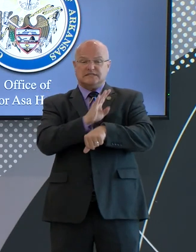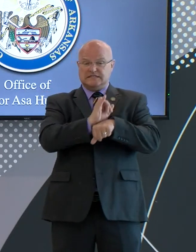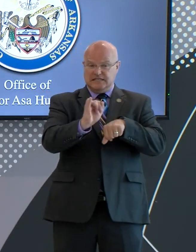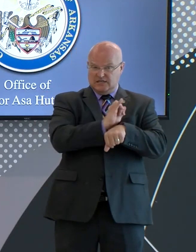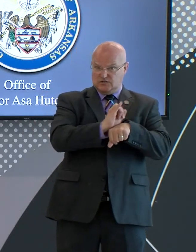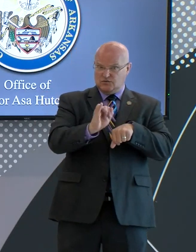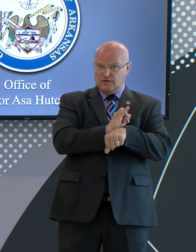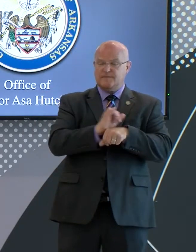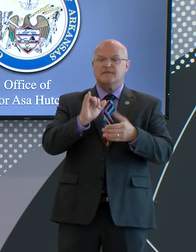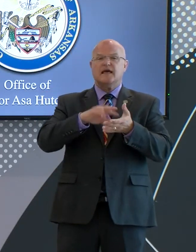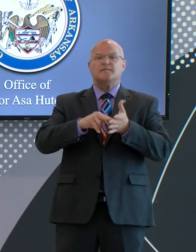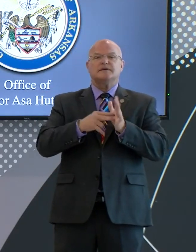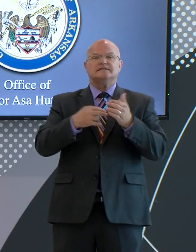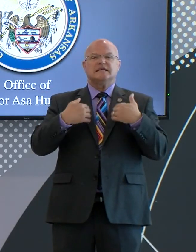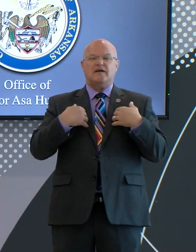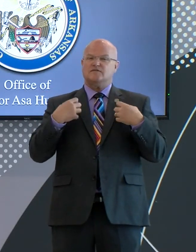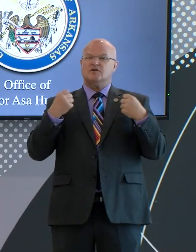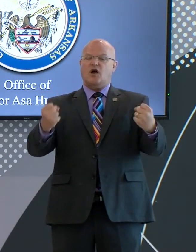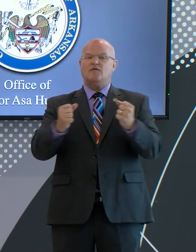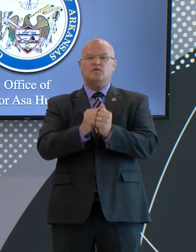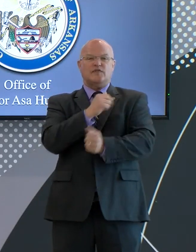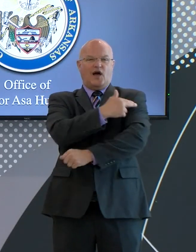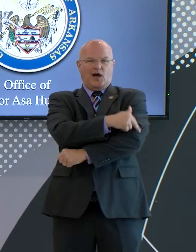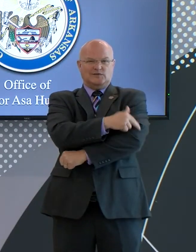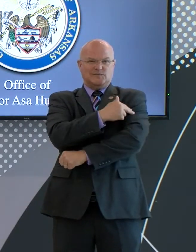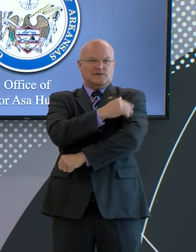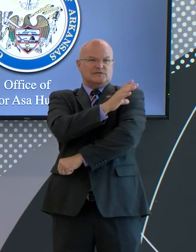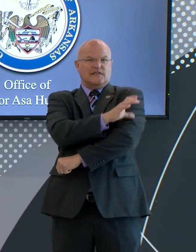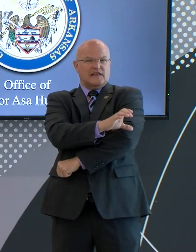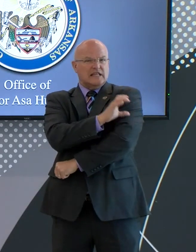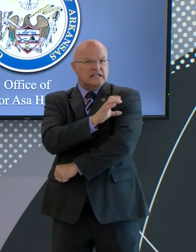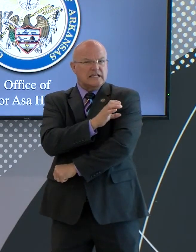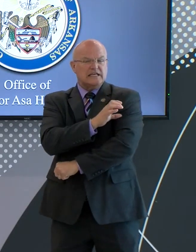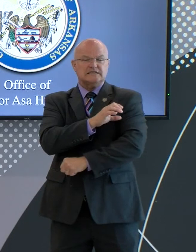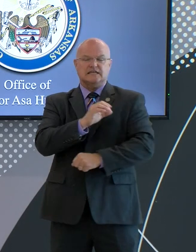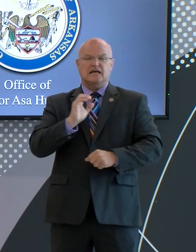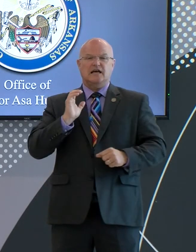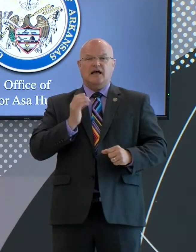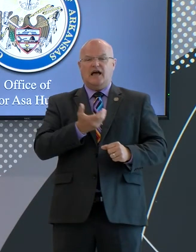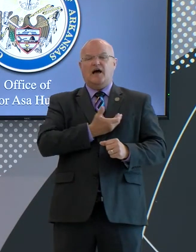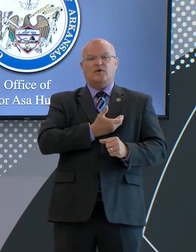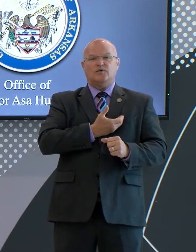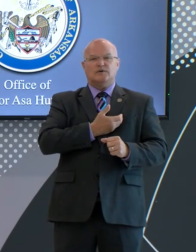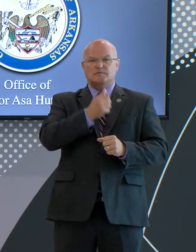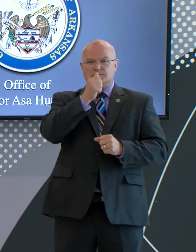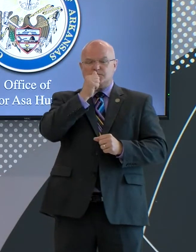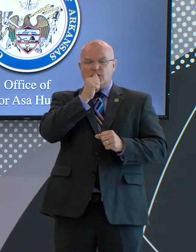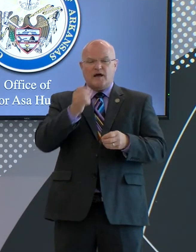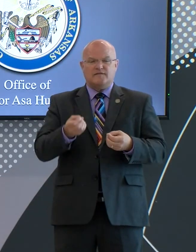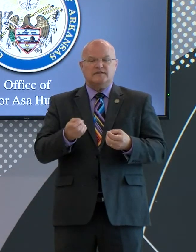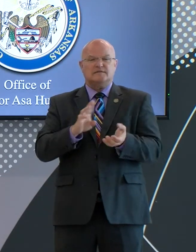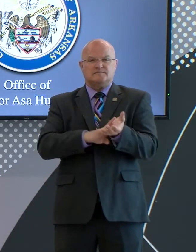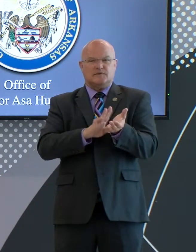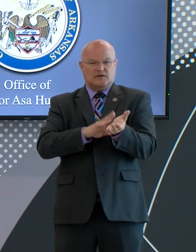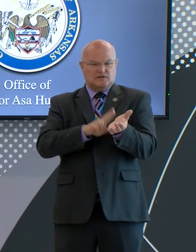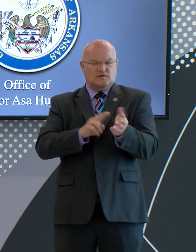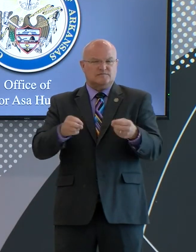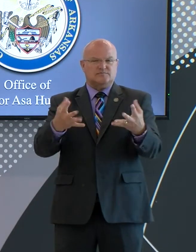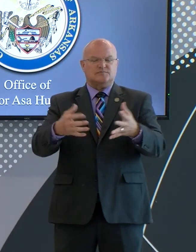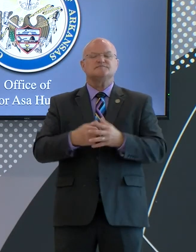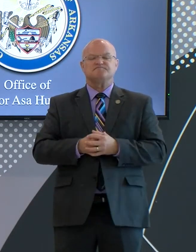industries. And that means having confidence in our hospitals, our clinics, our private providers. I